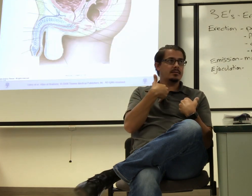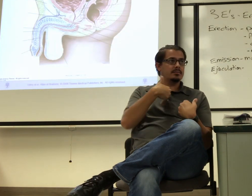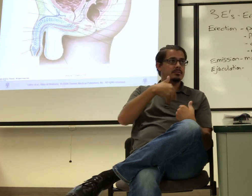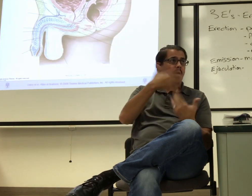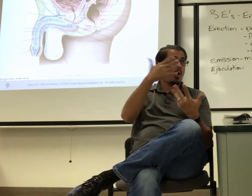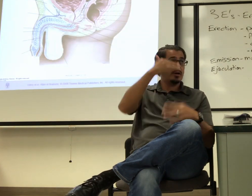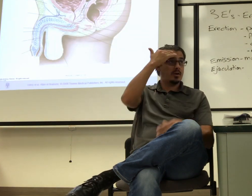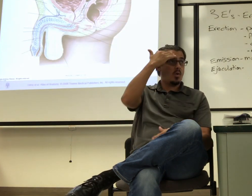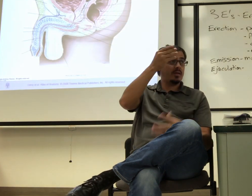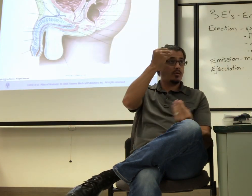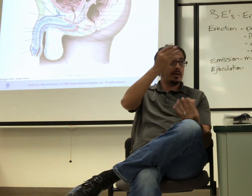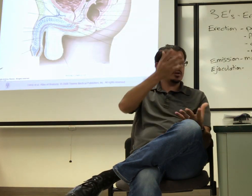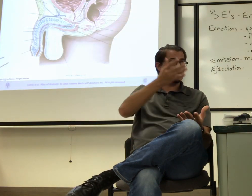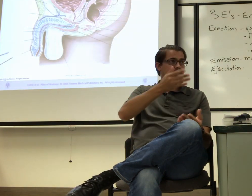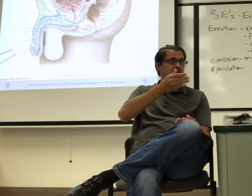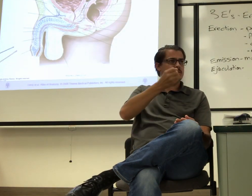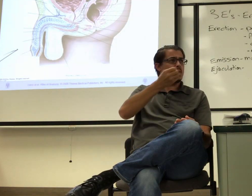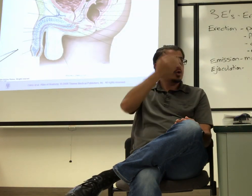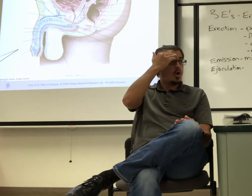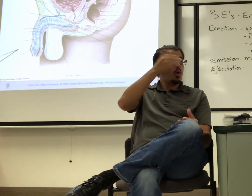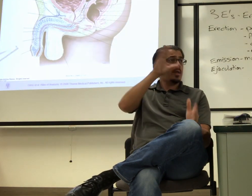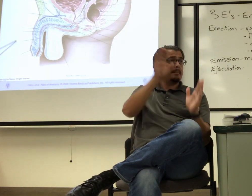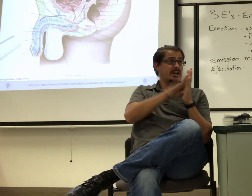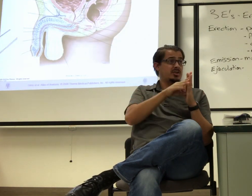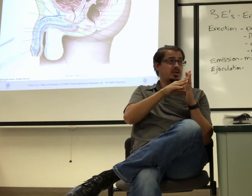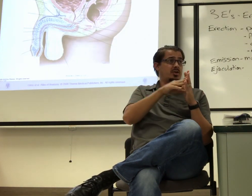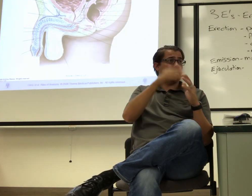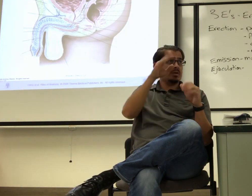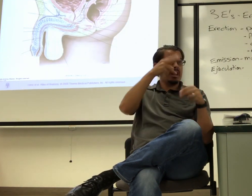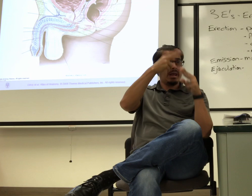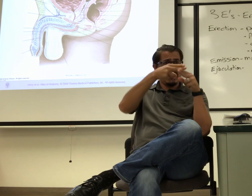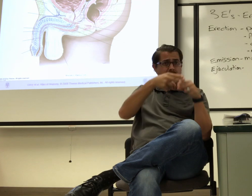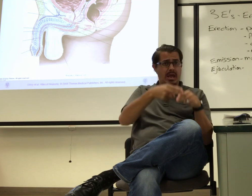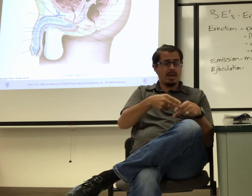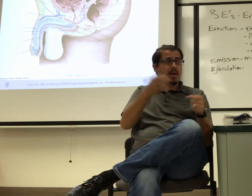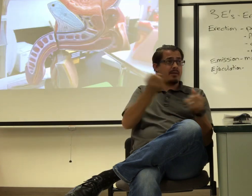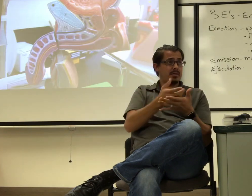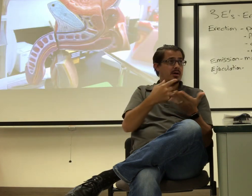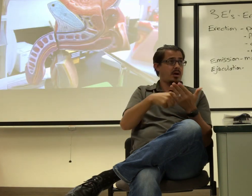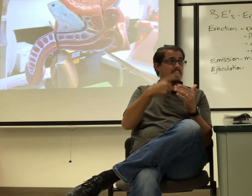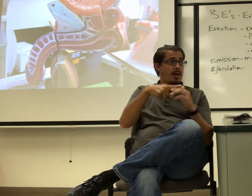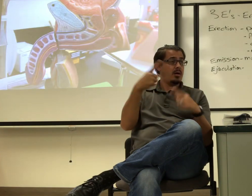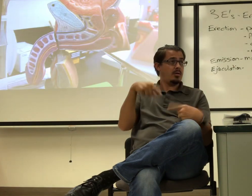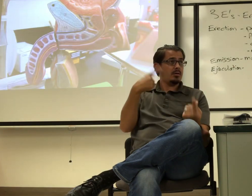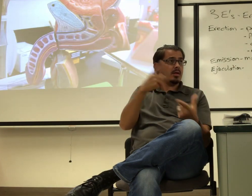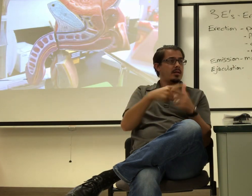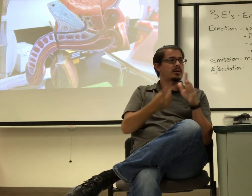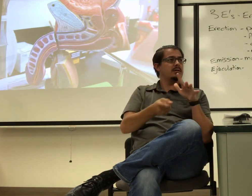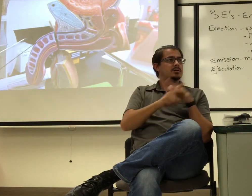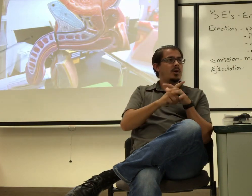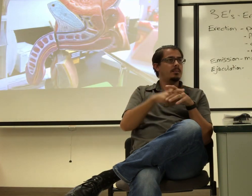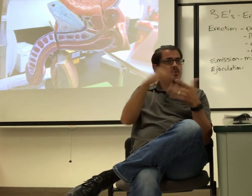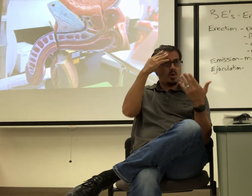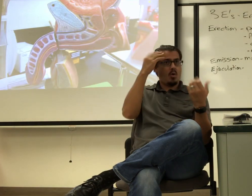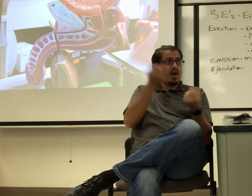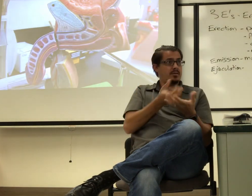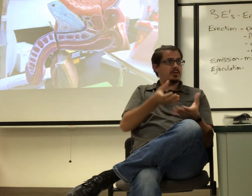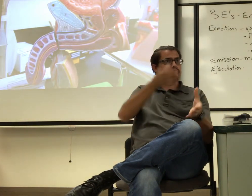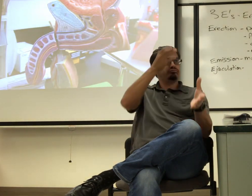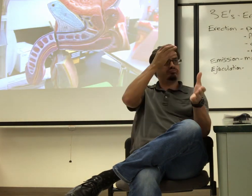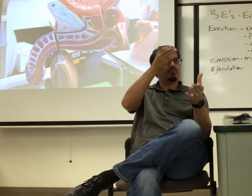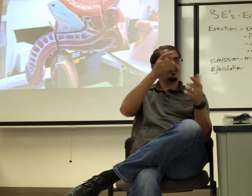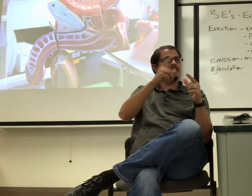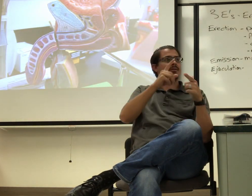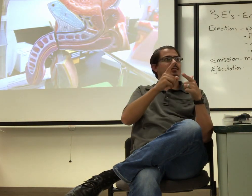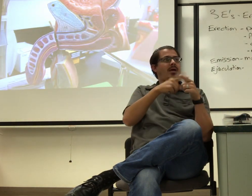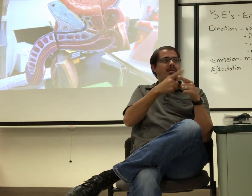material, in other words, you know the picture flat. You can name everything that I've talked about. And you come here and you know everything. It's just